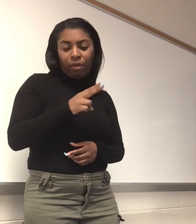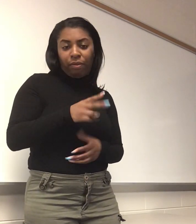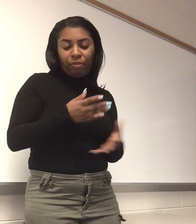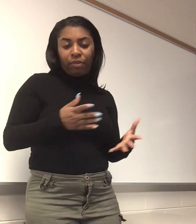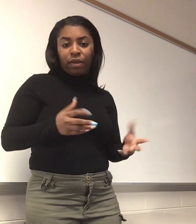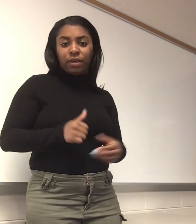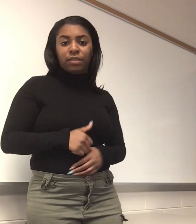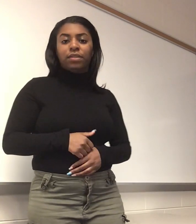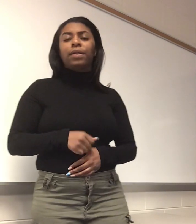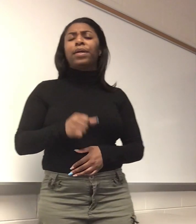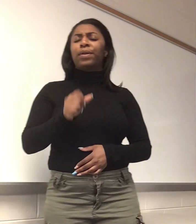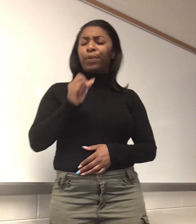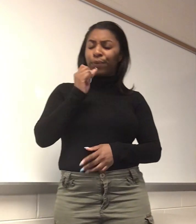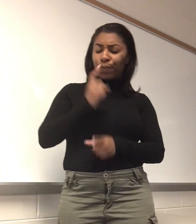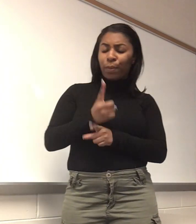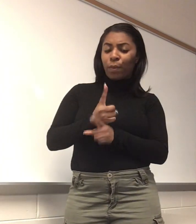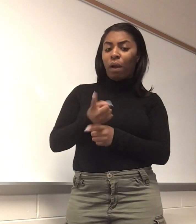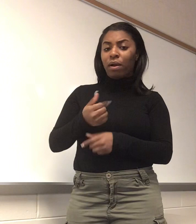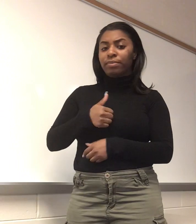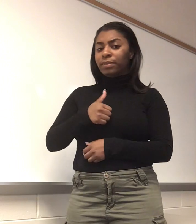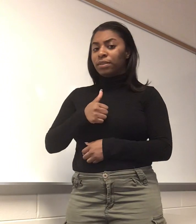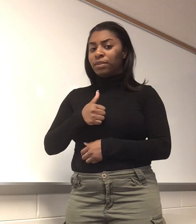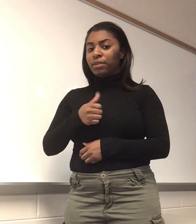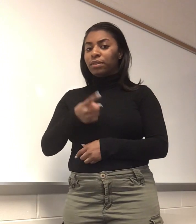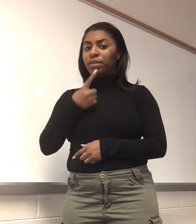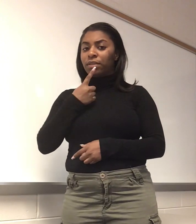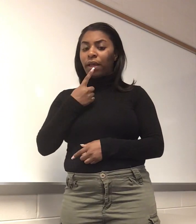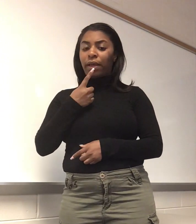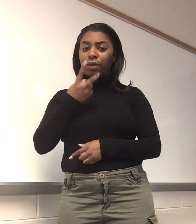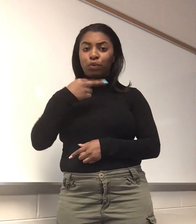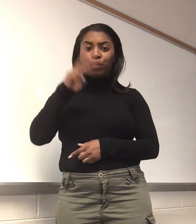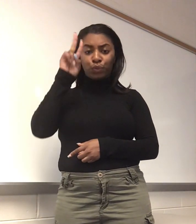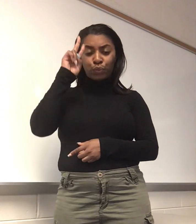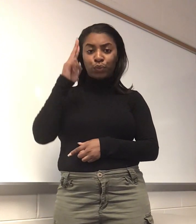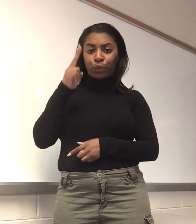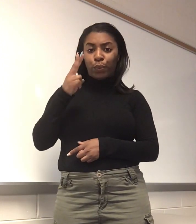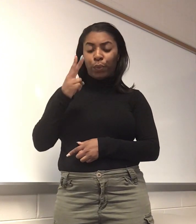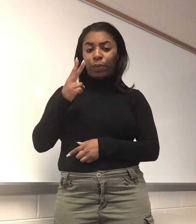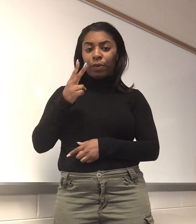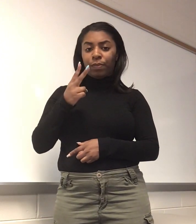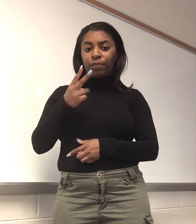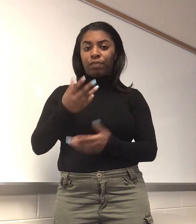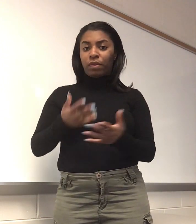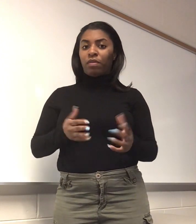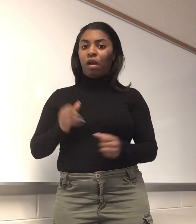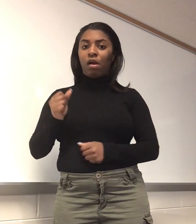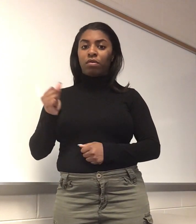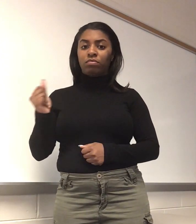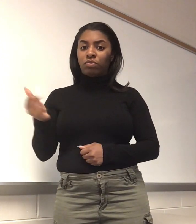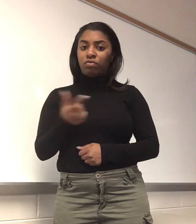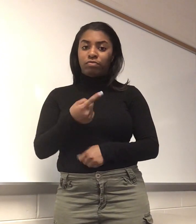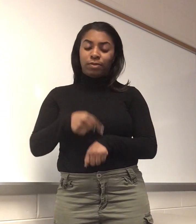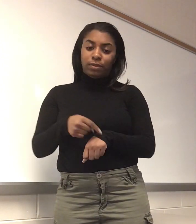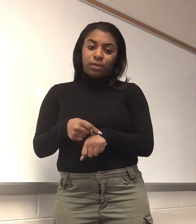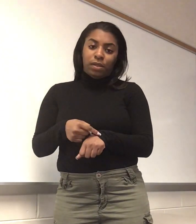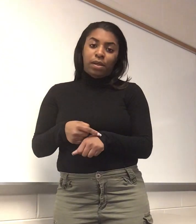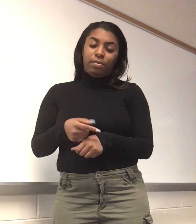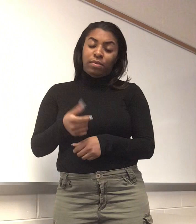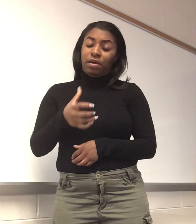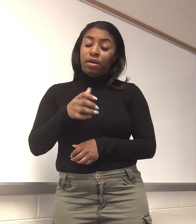it safe, right? So at times, this is what we were just getting at, he can relate profound wisdom or irony, because this